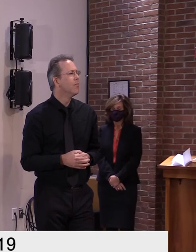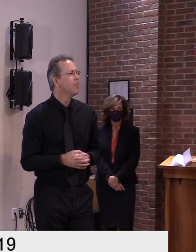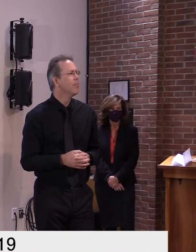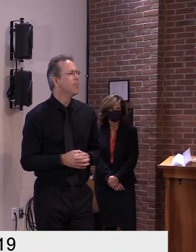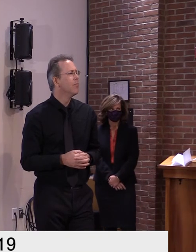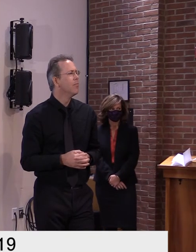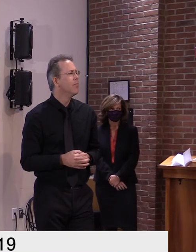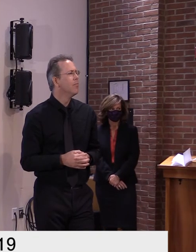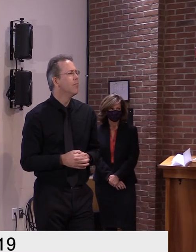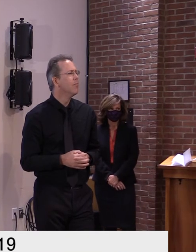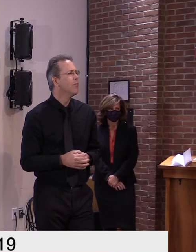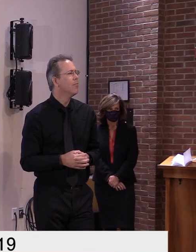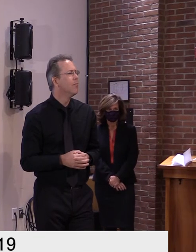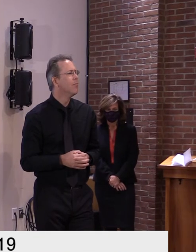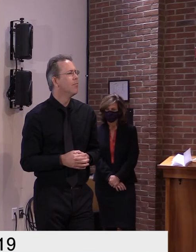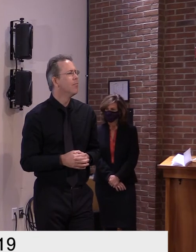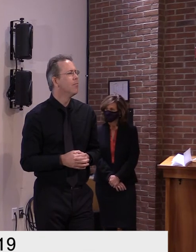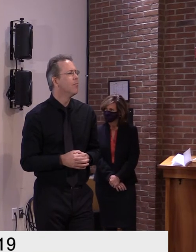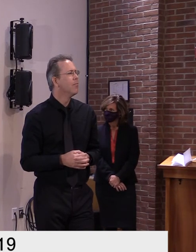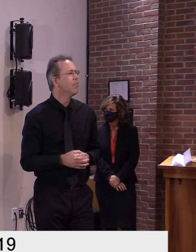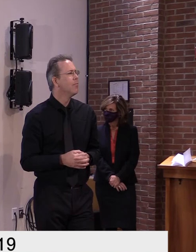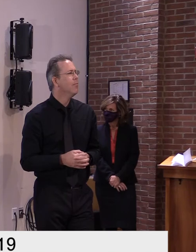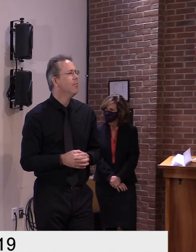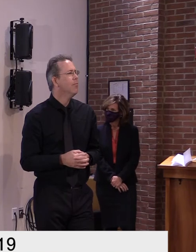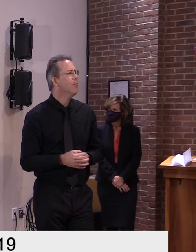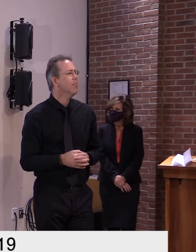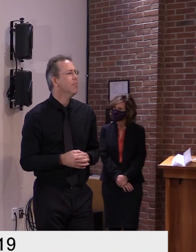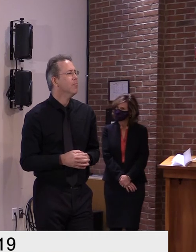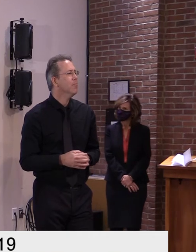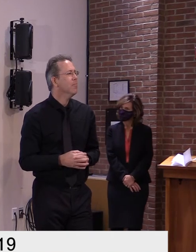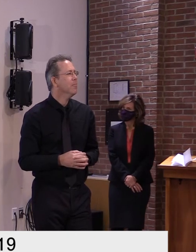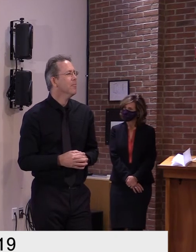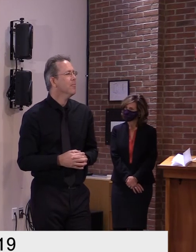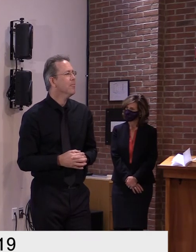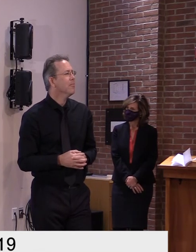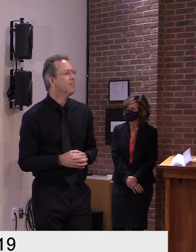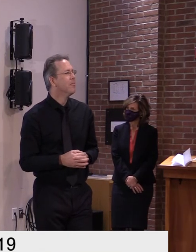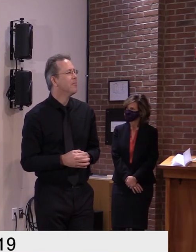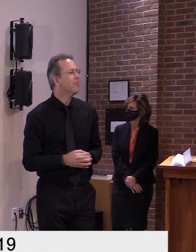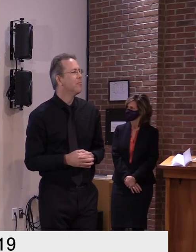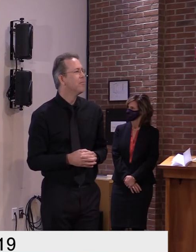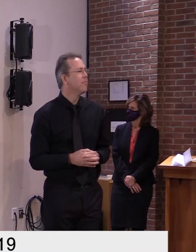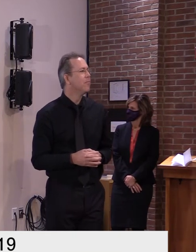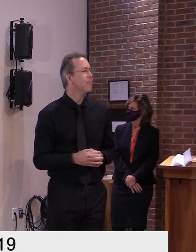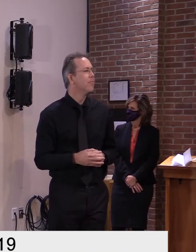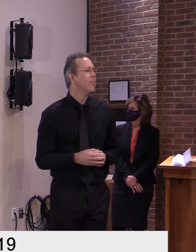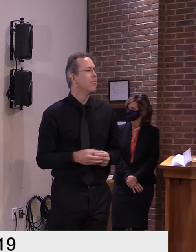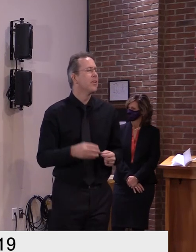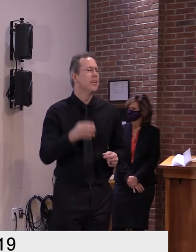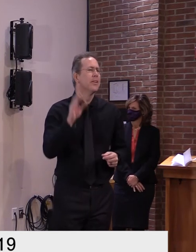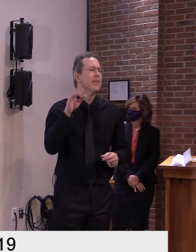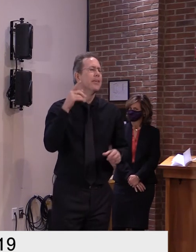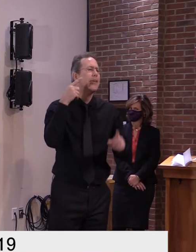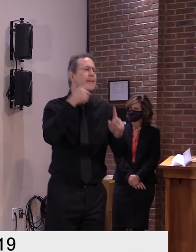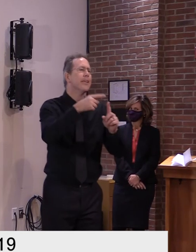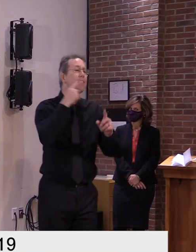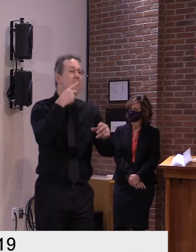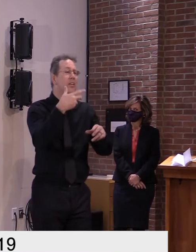the indigenous population? I mean, with a DNA test, would you